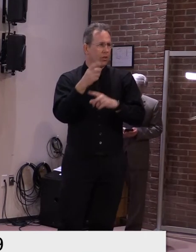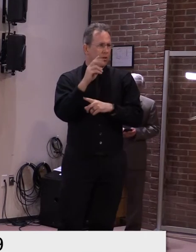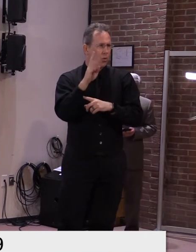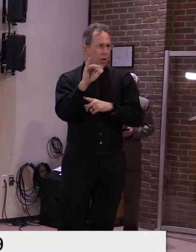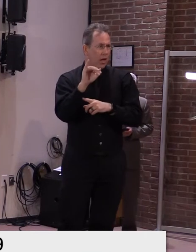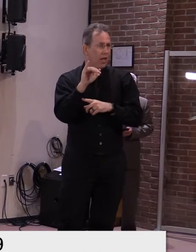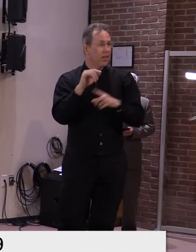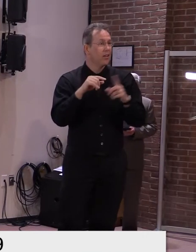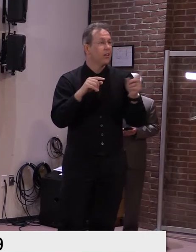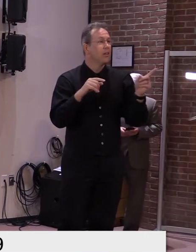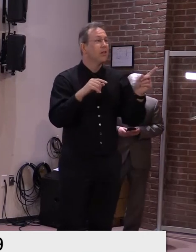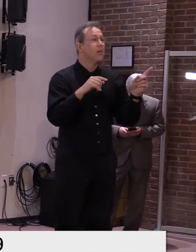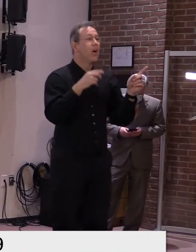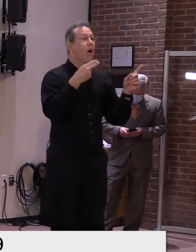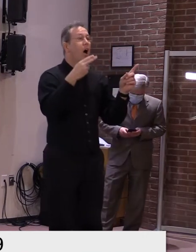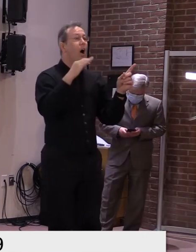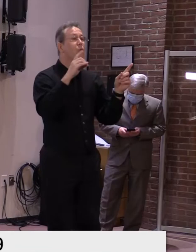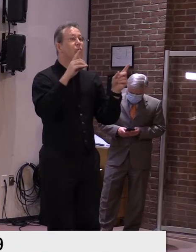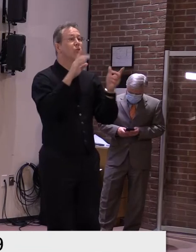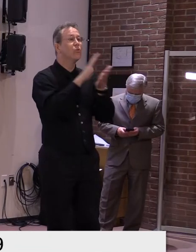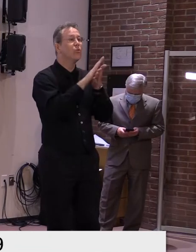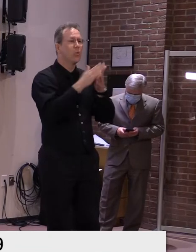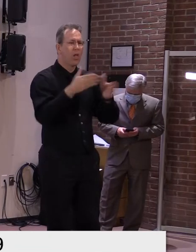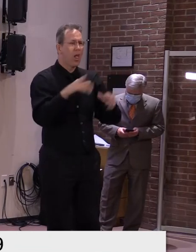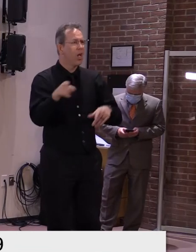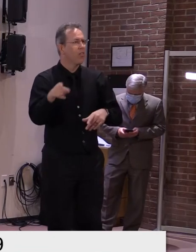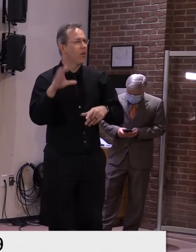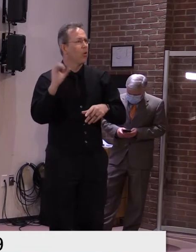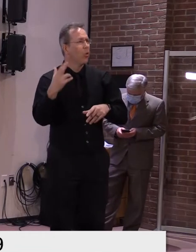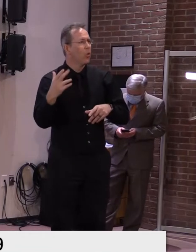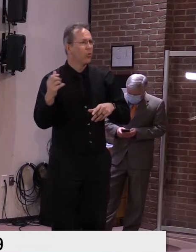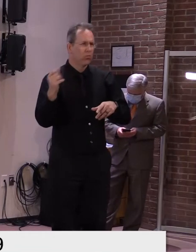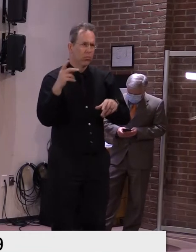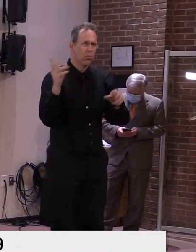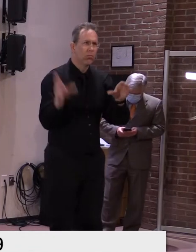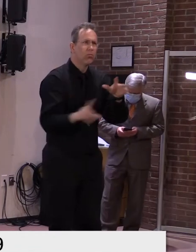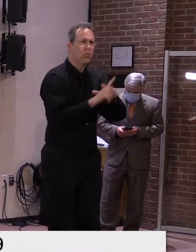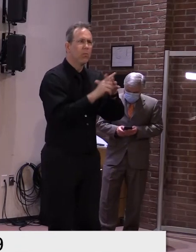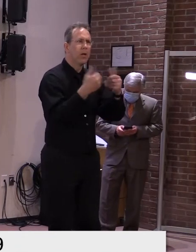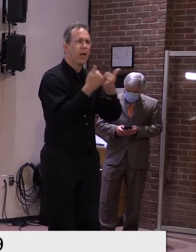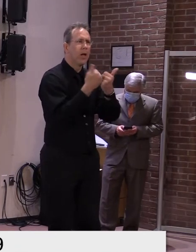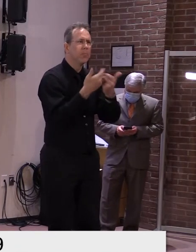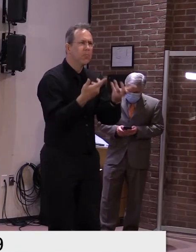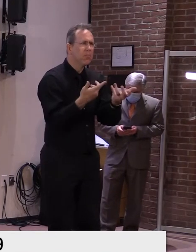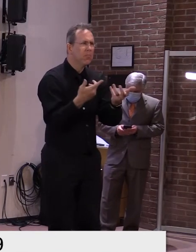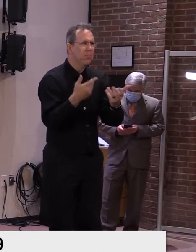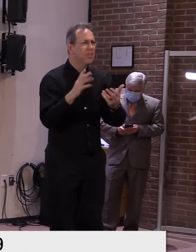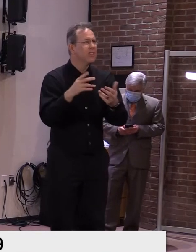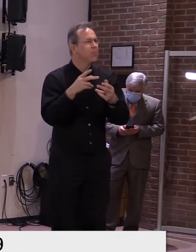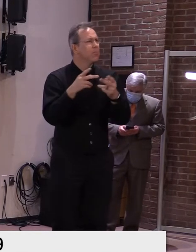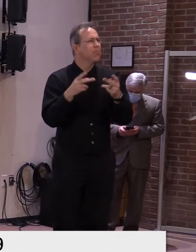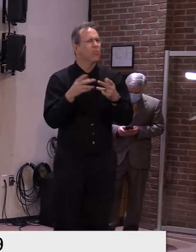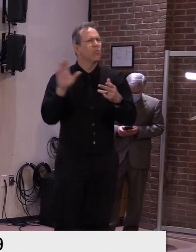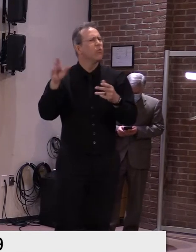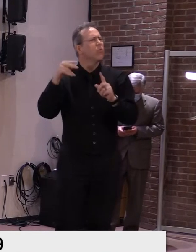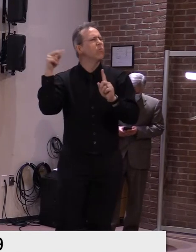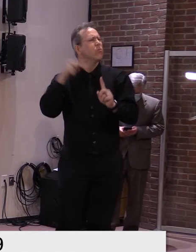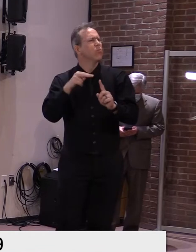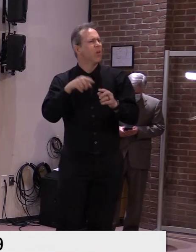game. Well, what's the Department of Education's position on this, and when do you consider getting involved in what may